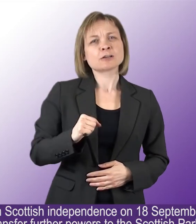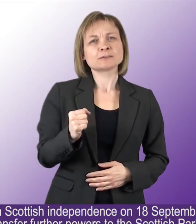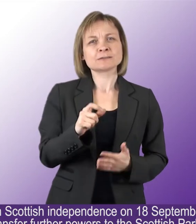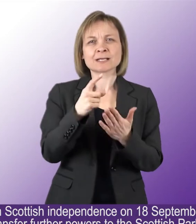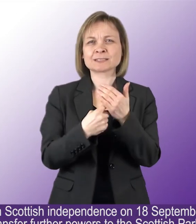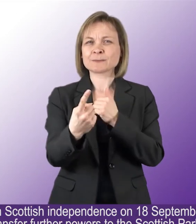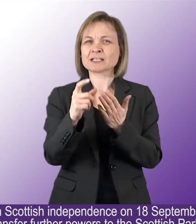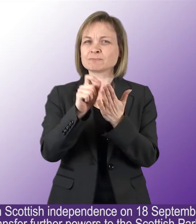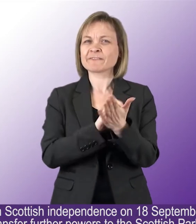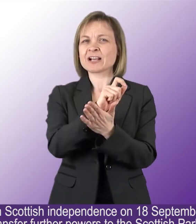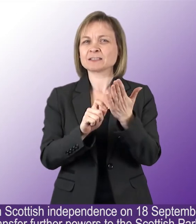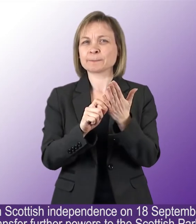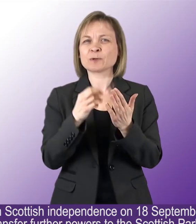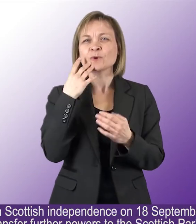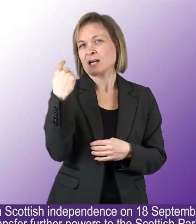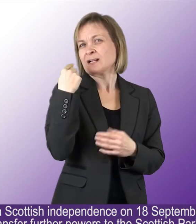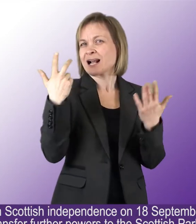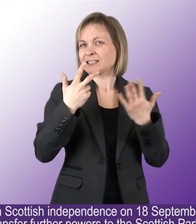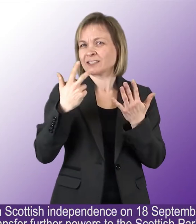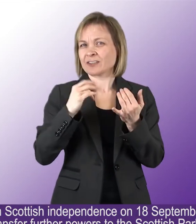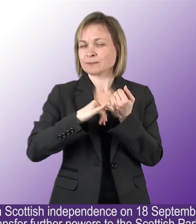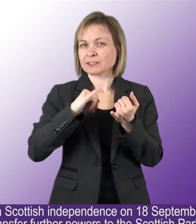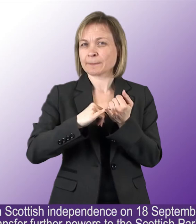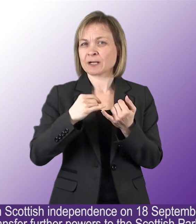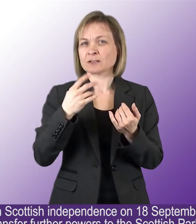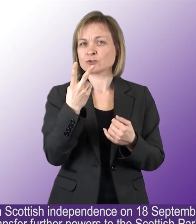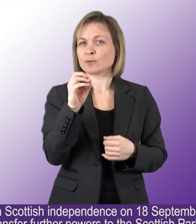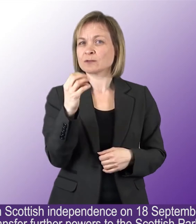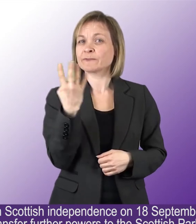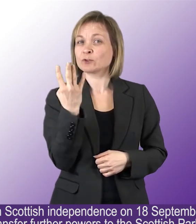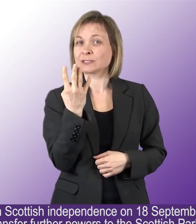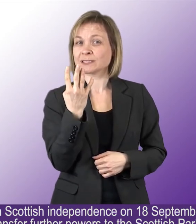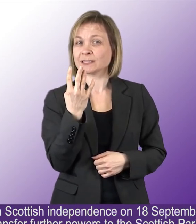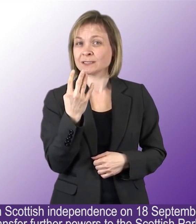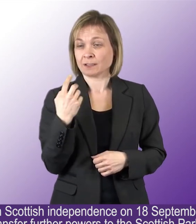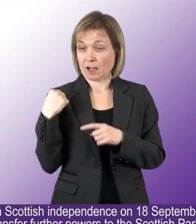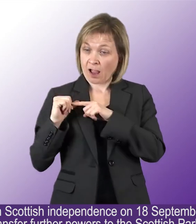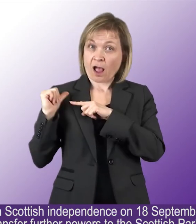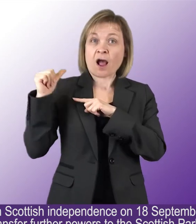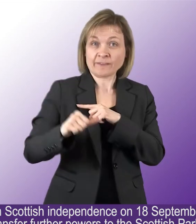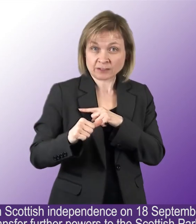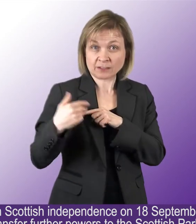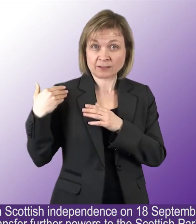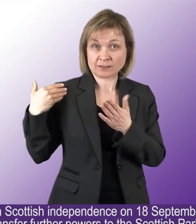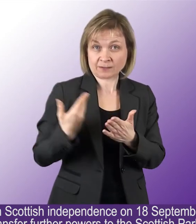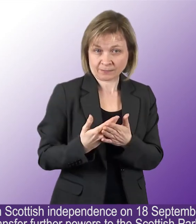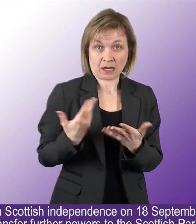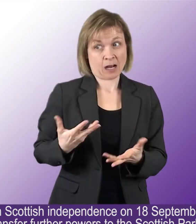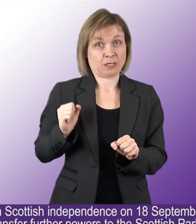Following the referendum on Scottish independence on the 18th of September 2014, a process is underway to